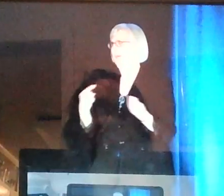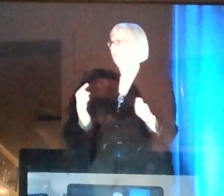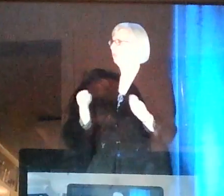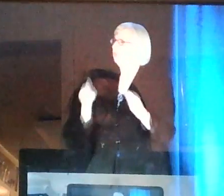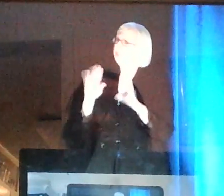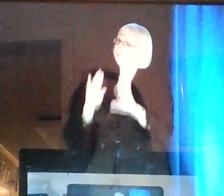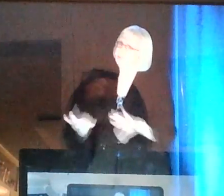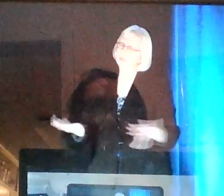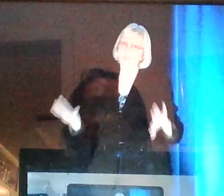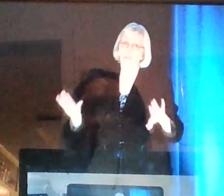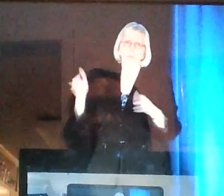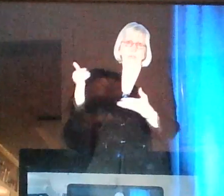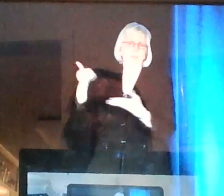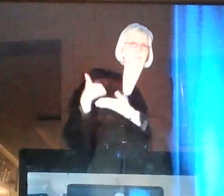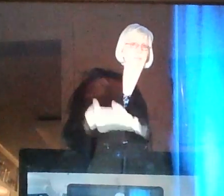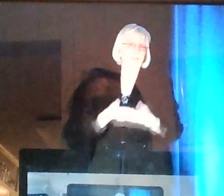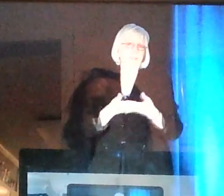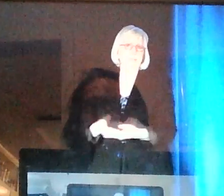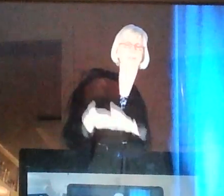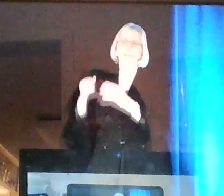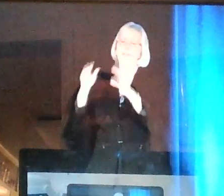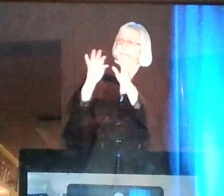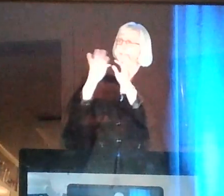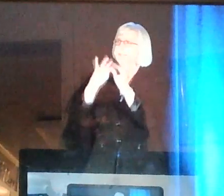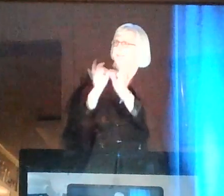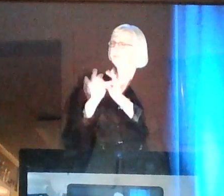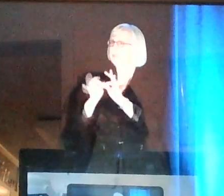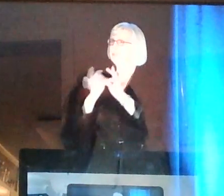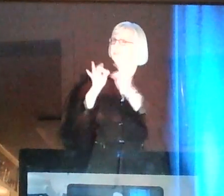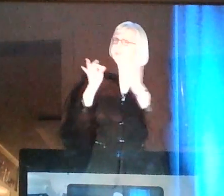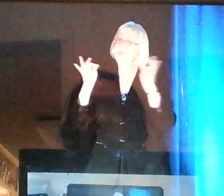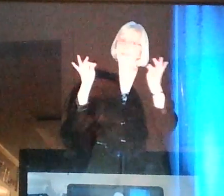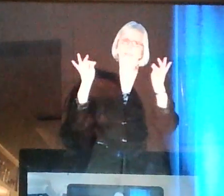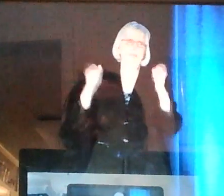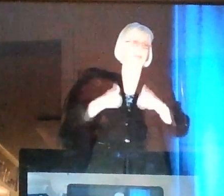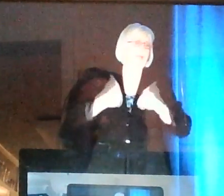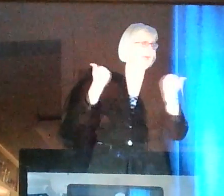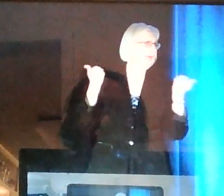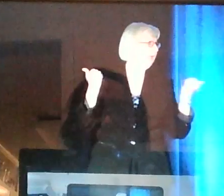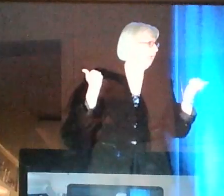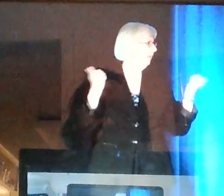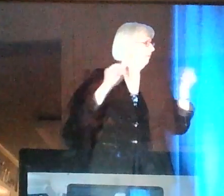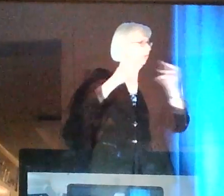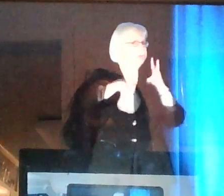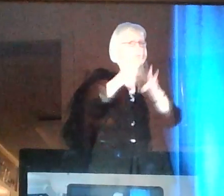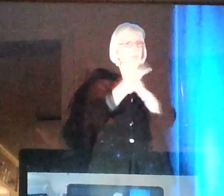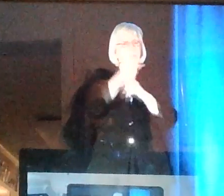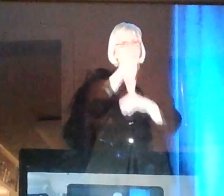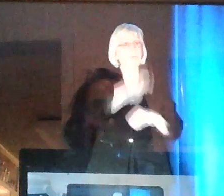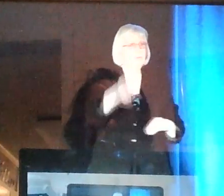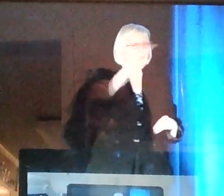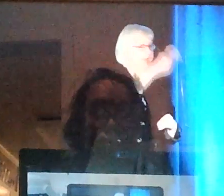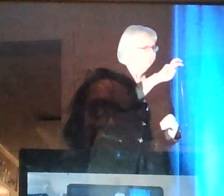But everybody is different on what they think. I may be thinking about children and babies and interpreting and Canada and the